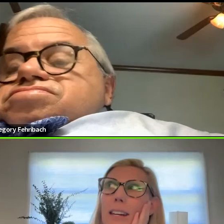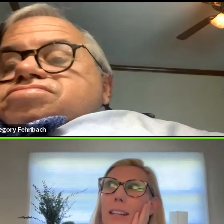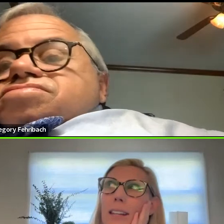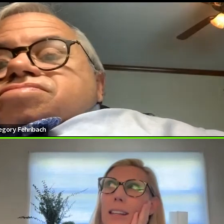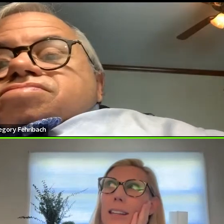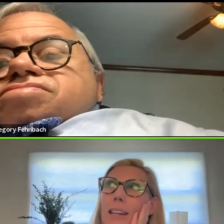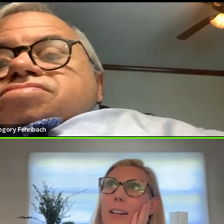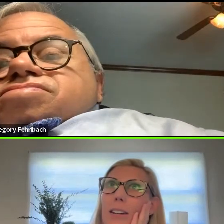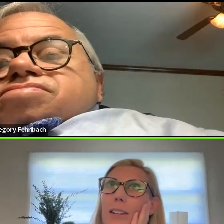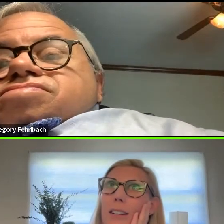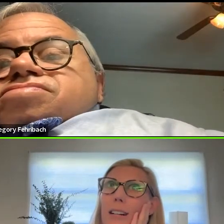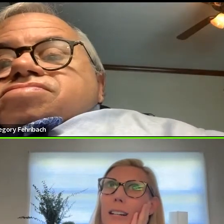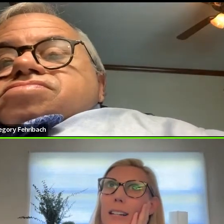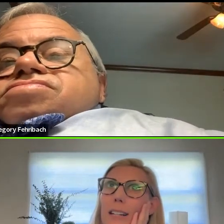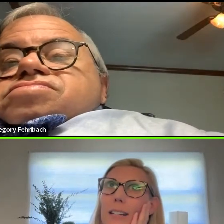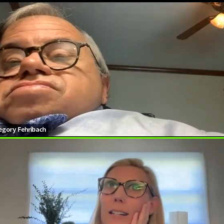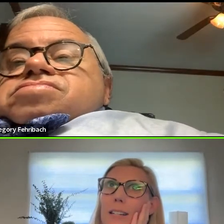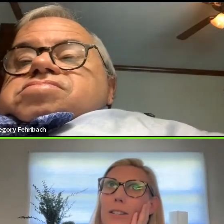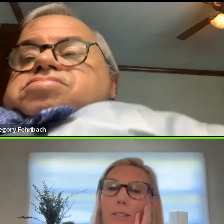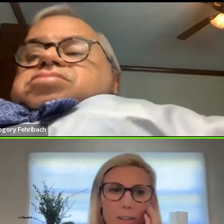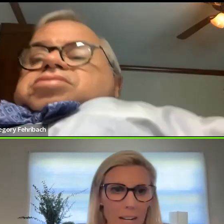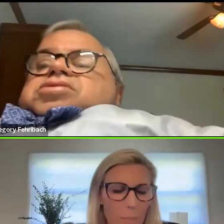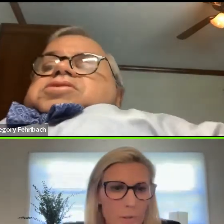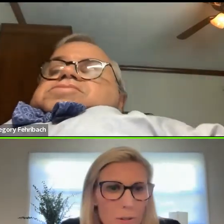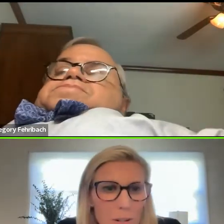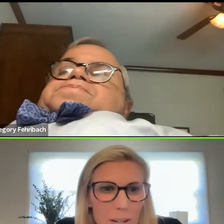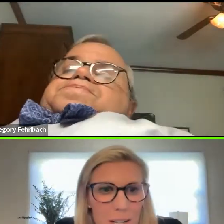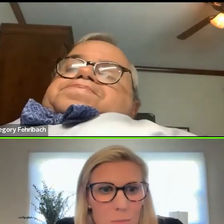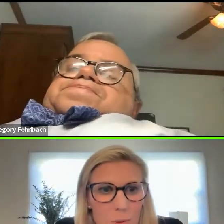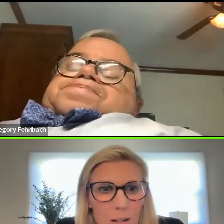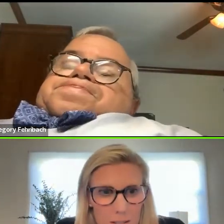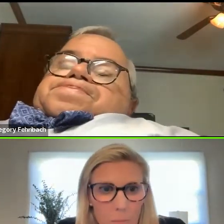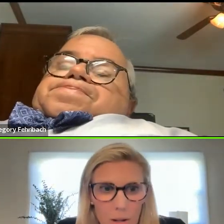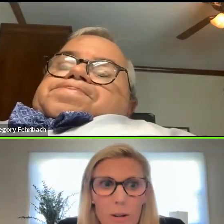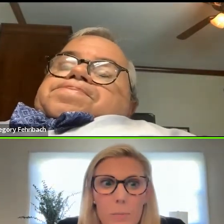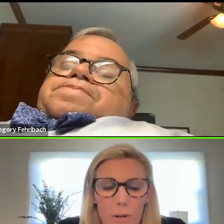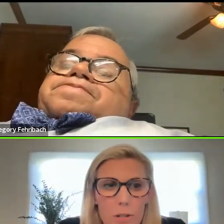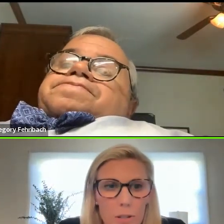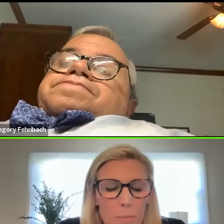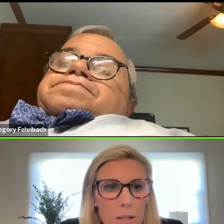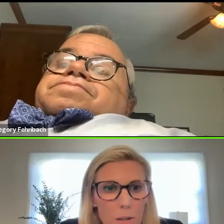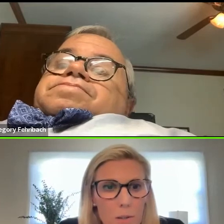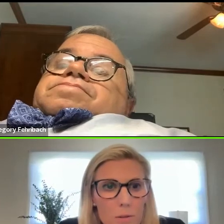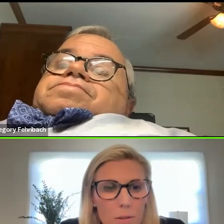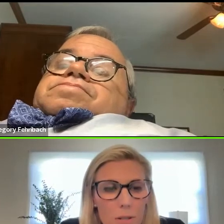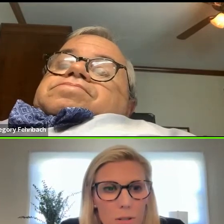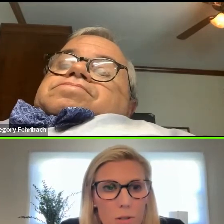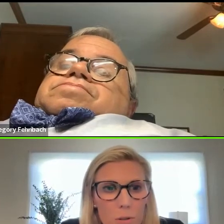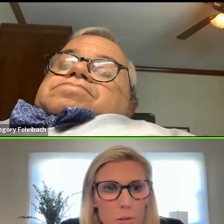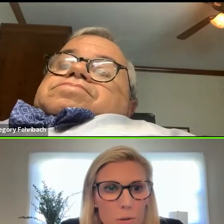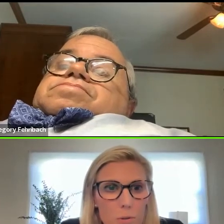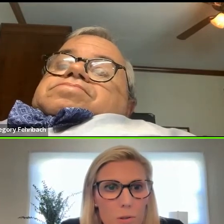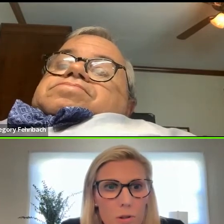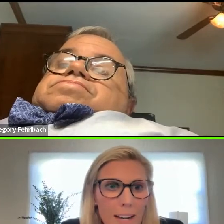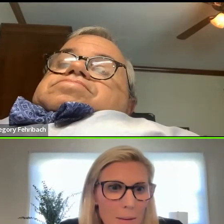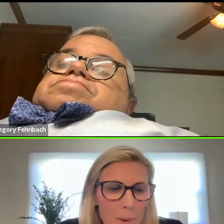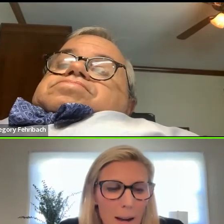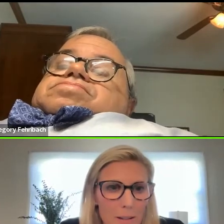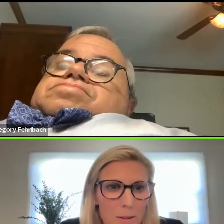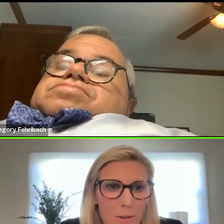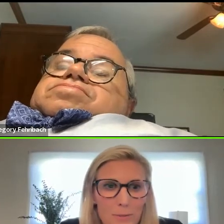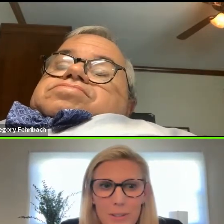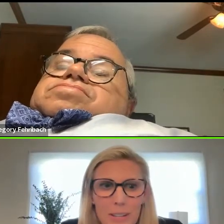I think there is certainly opportunities where a similar approach could be used to